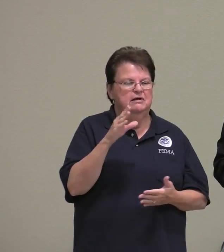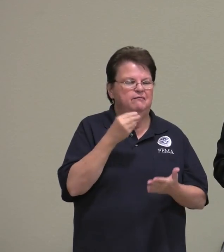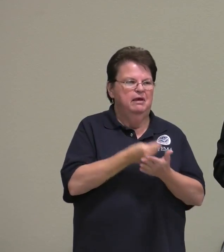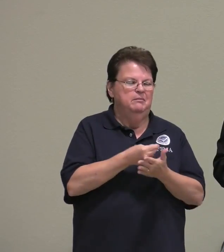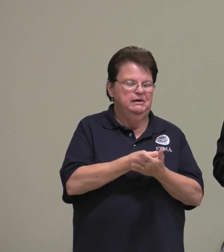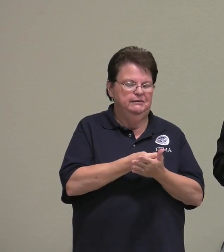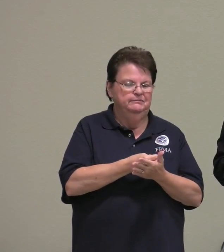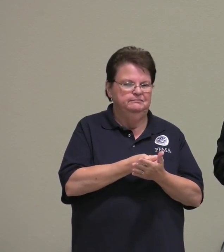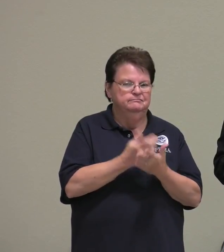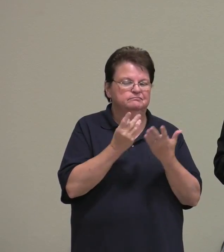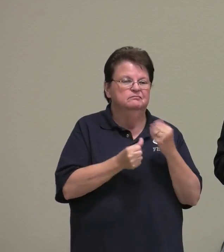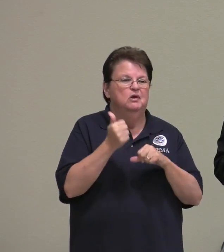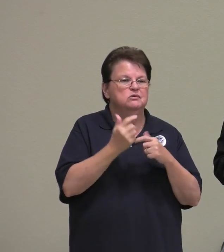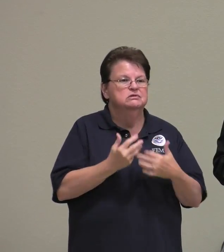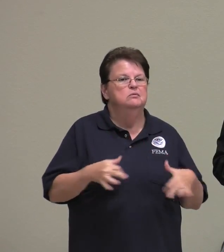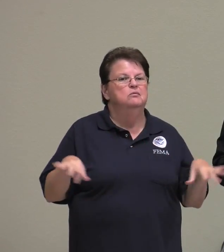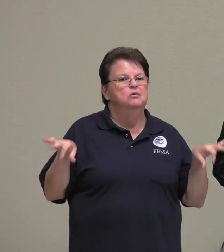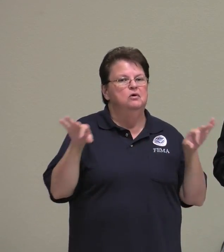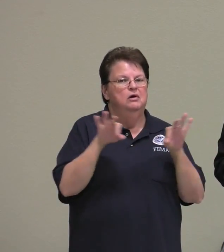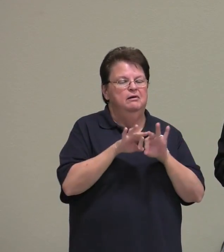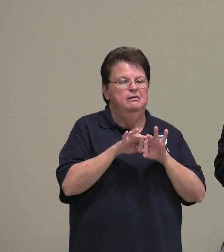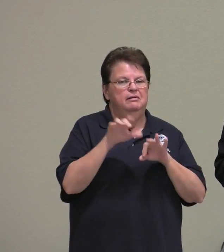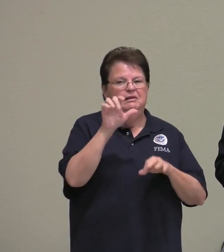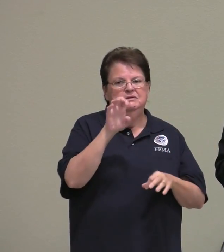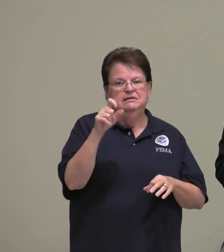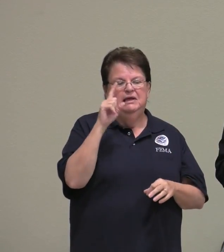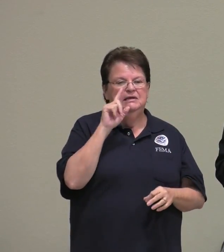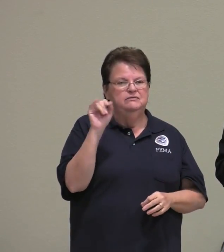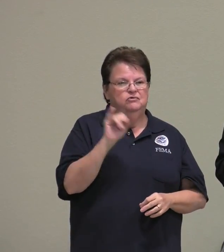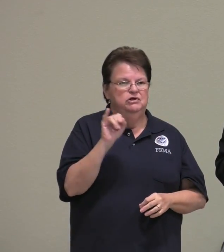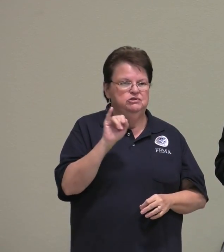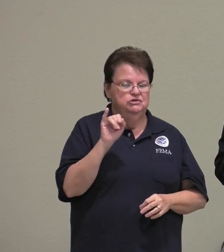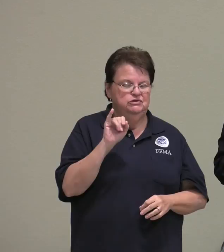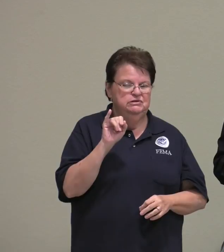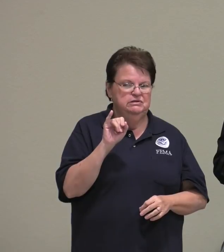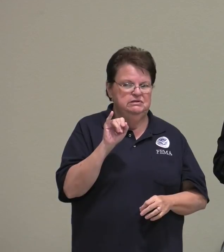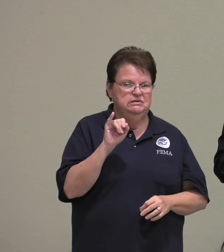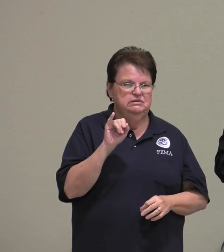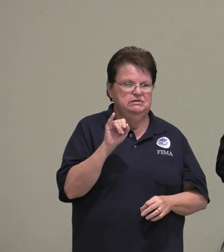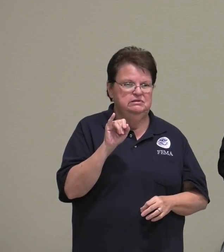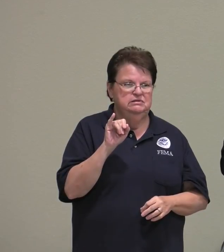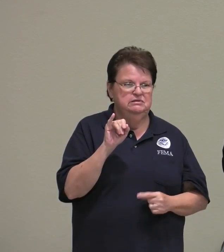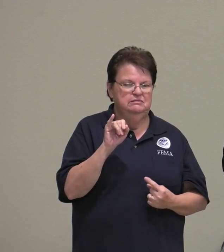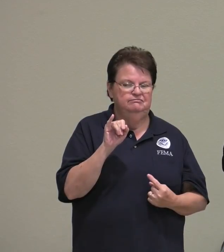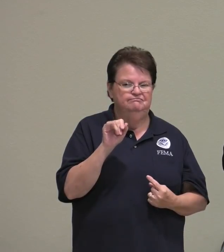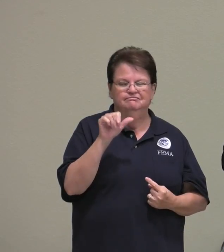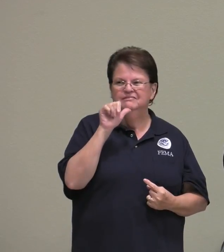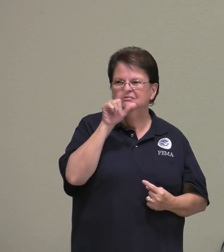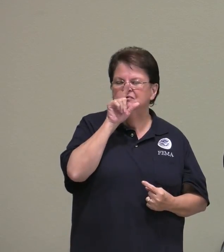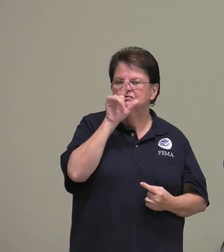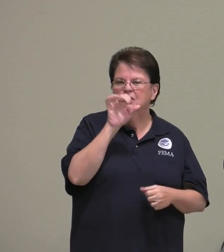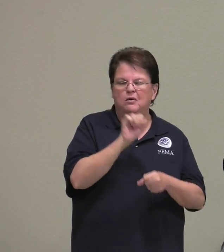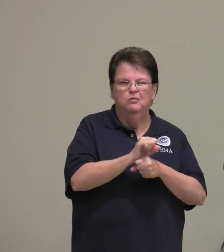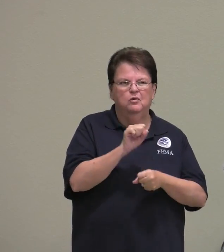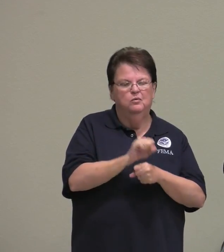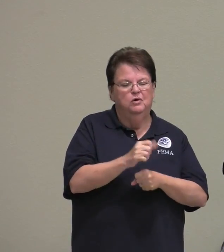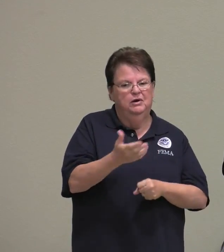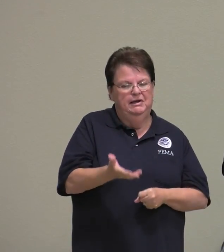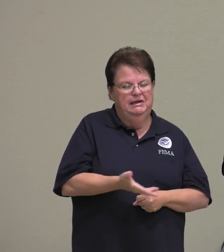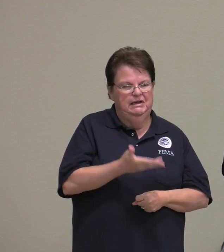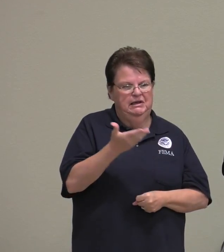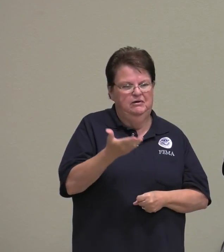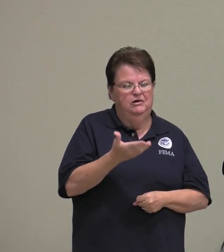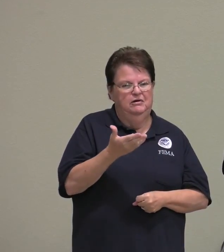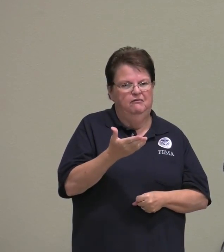importantly this is a case for insurance. I'm not sure how it's going to work out here in